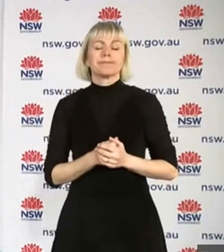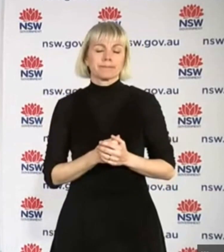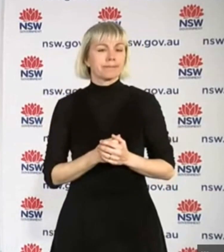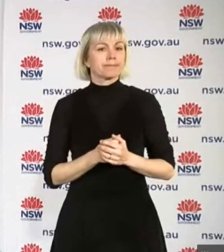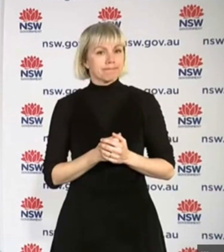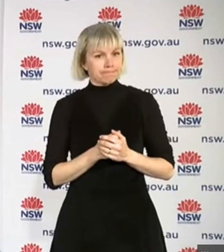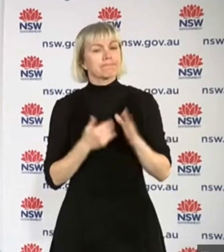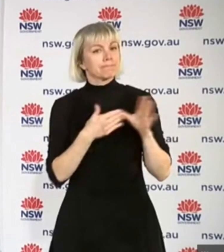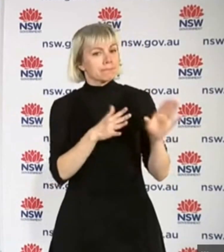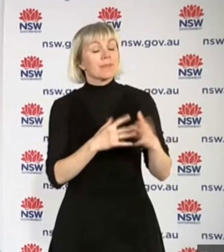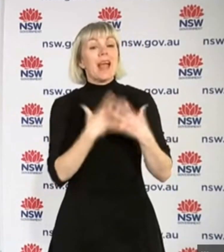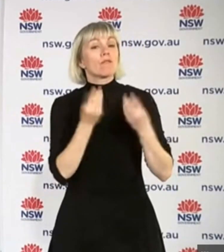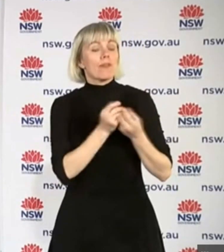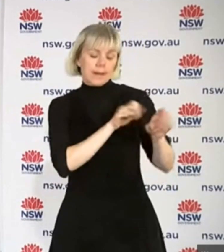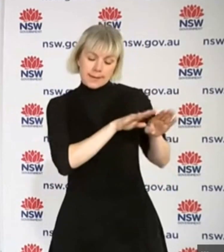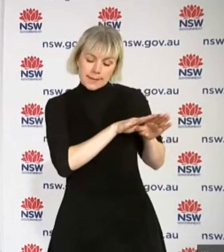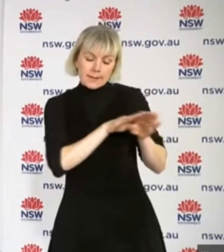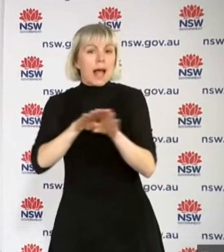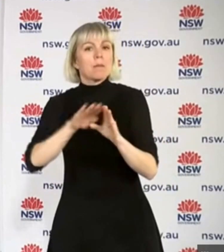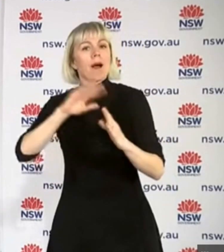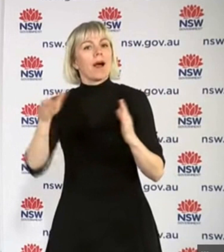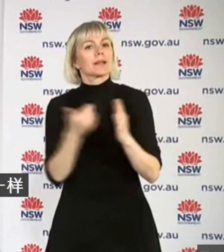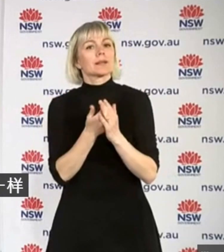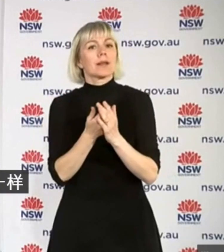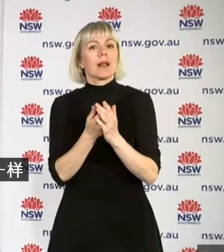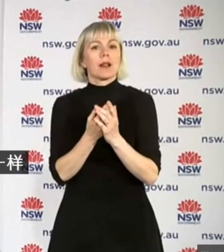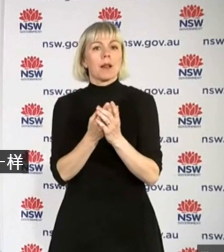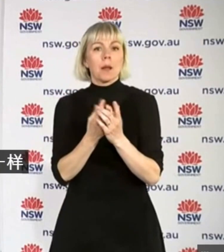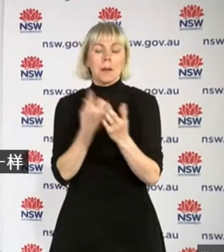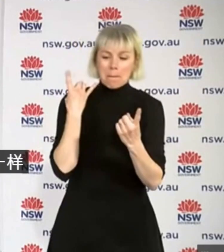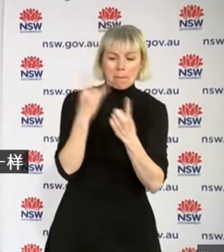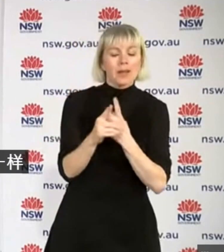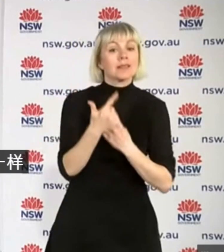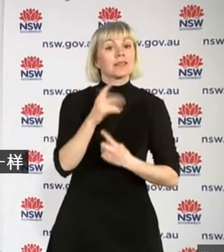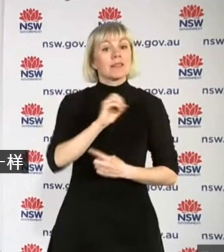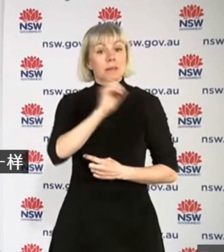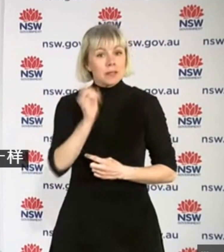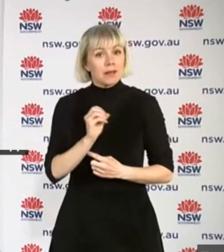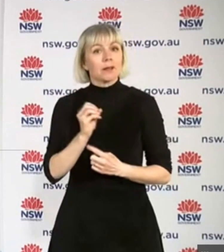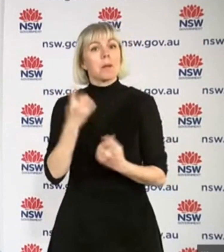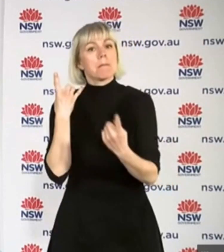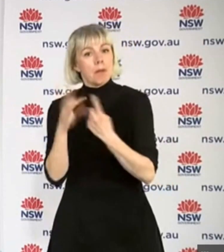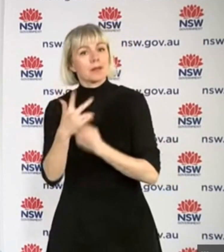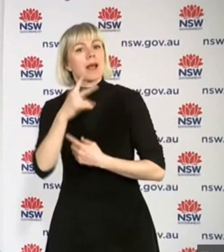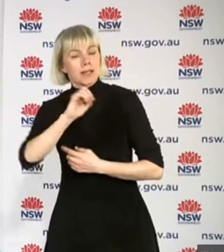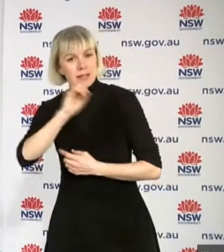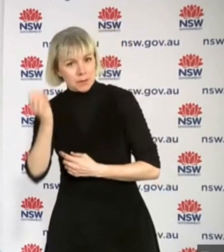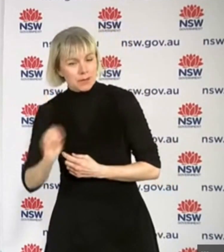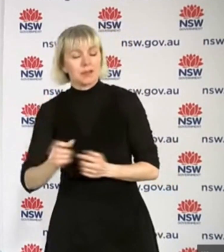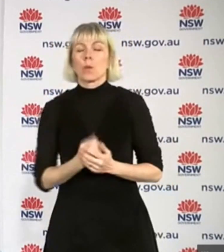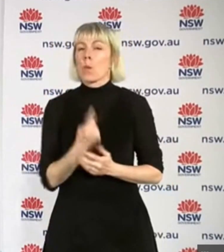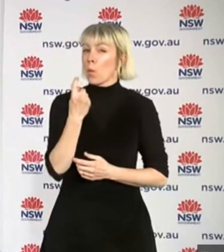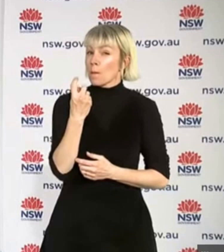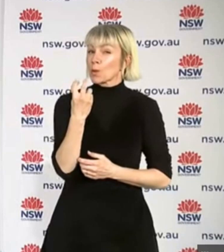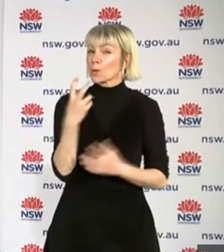saying to people, we've literally got this week and next week to get through. As difficult as it's been, it's this week and next week, and we